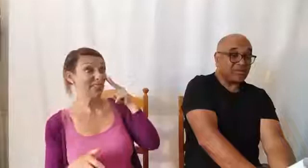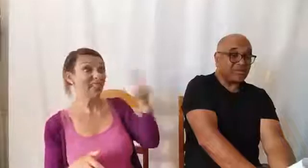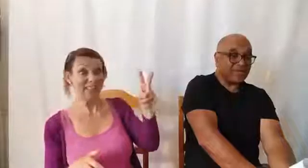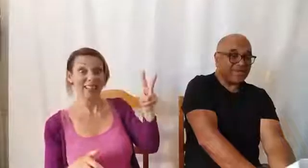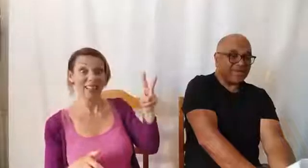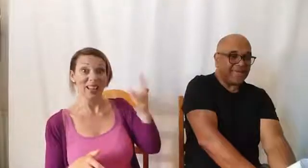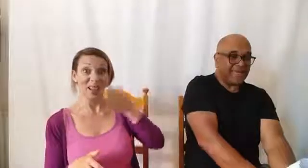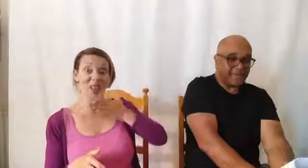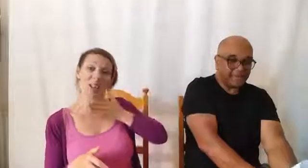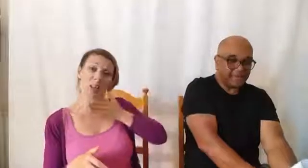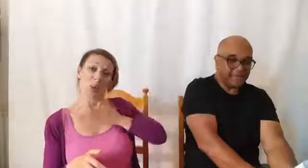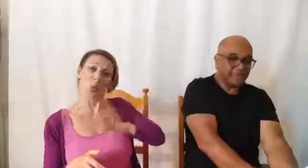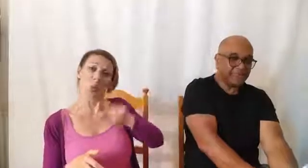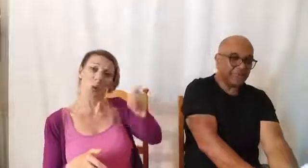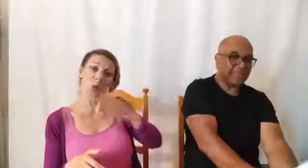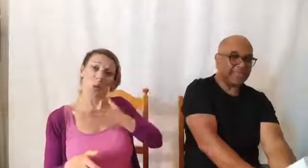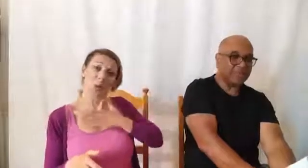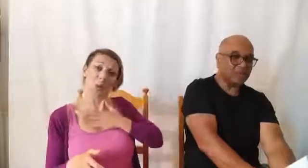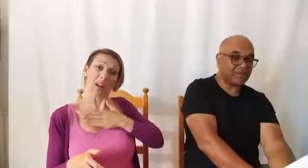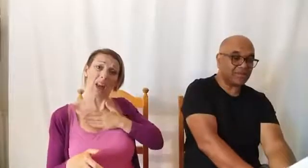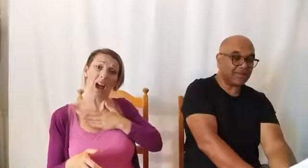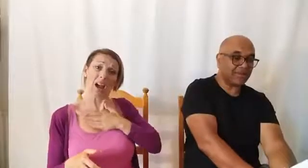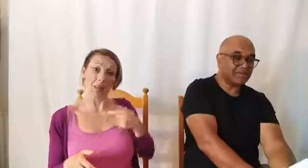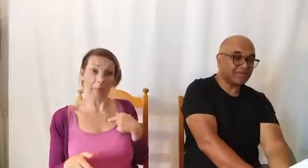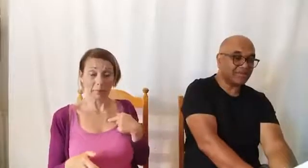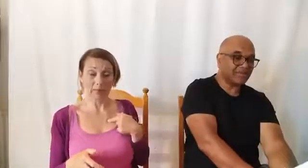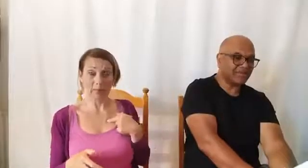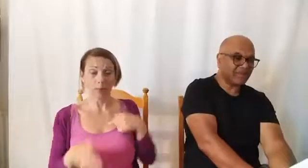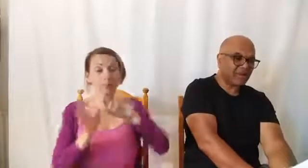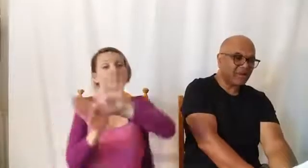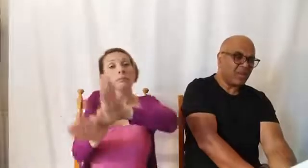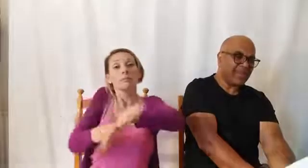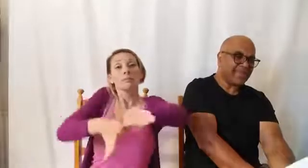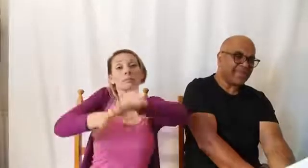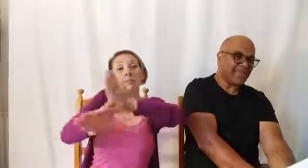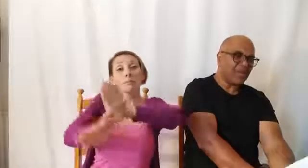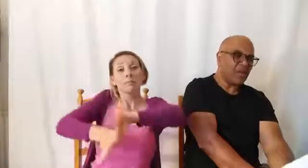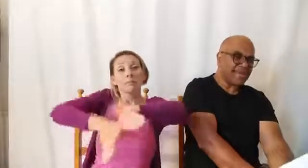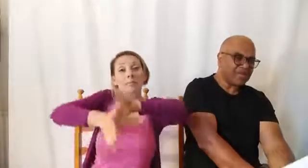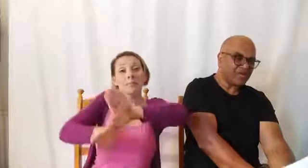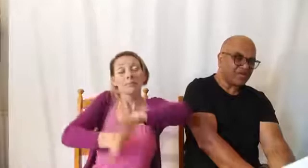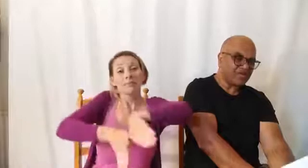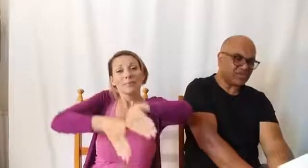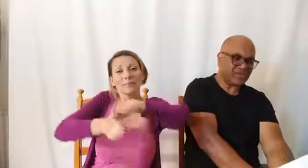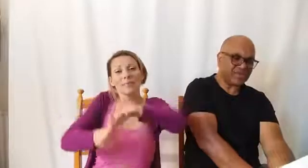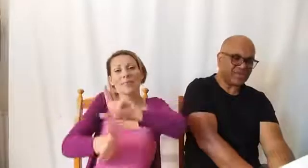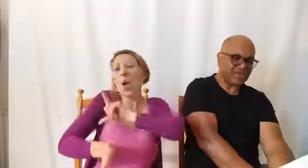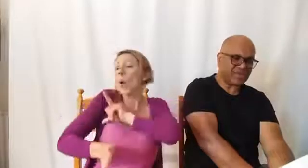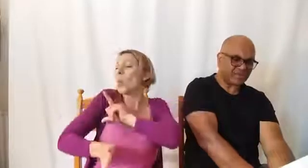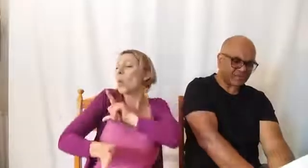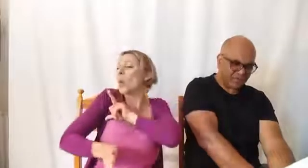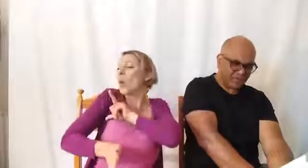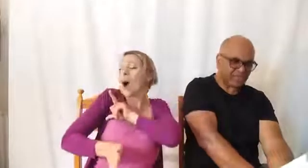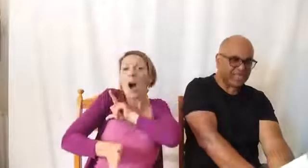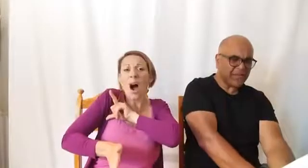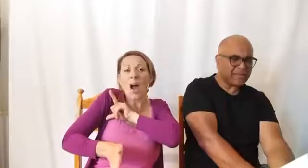like me." Wendy looked at Ben and asked, Why is a creature like yourself swimming